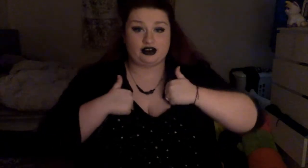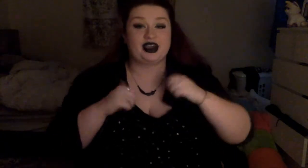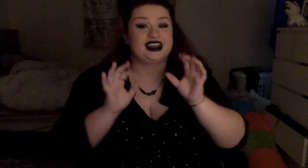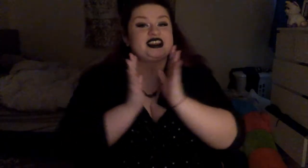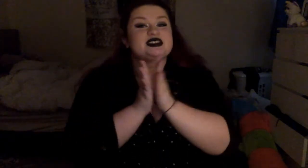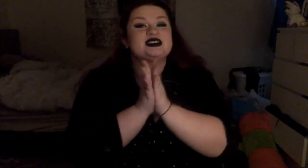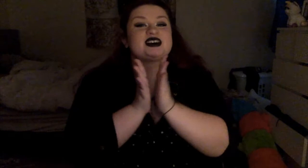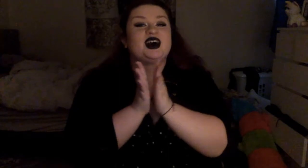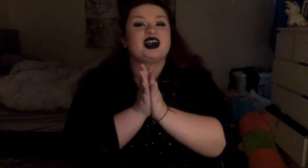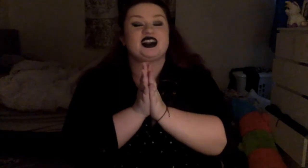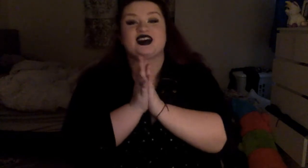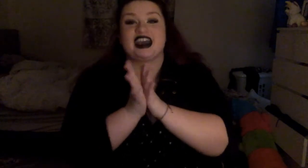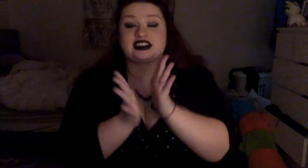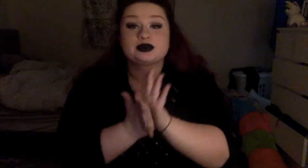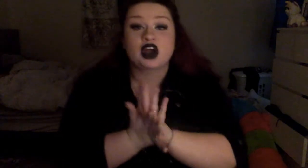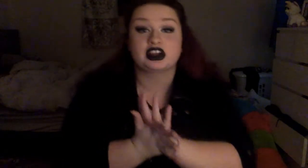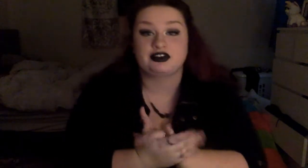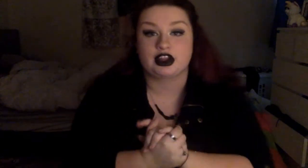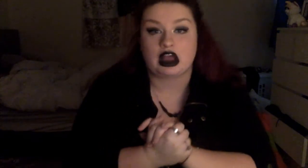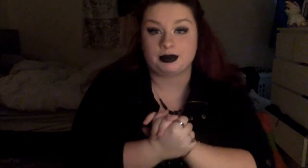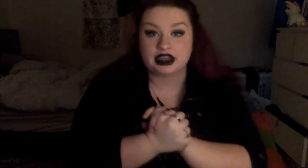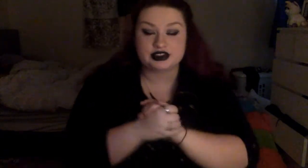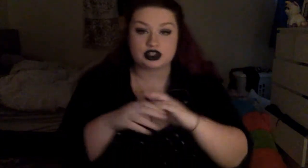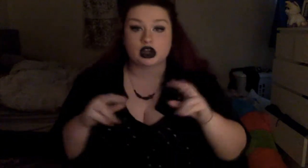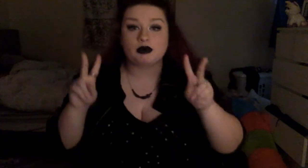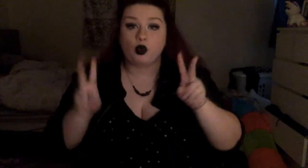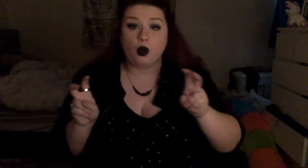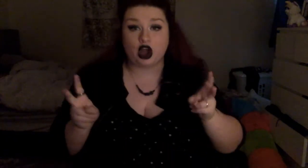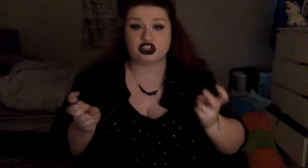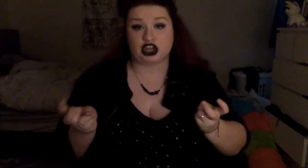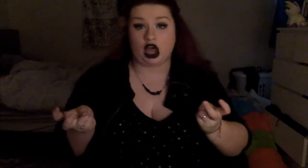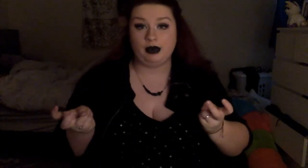Okay, this was hard. Okay, this was hard to figure out because the term washed up,